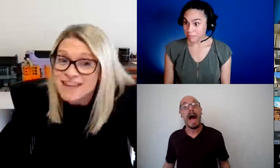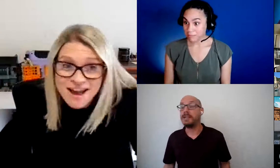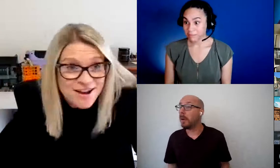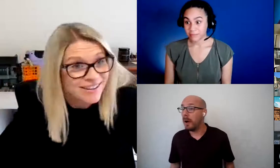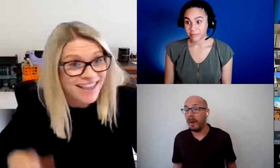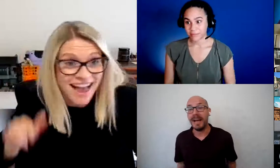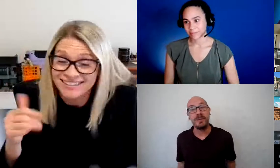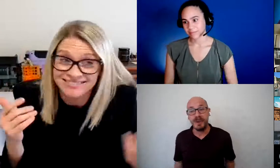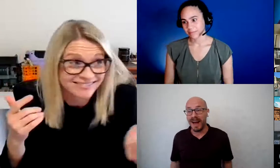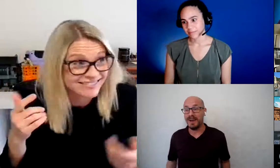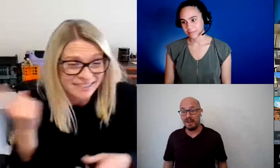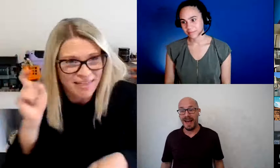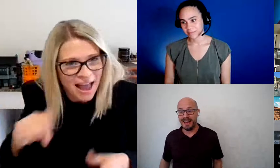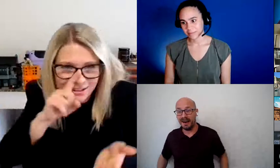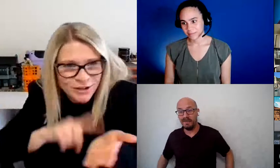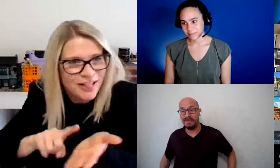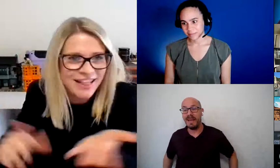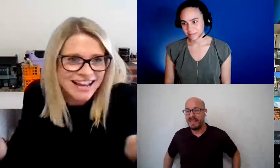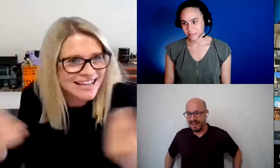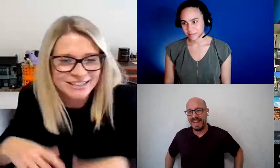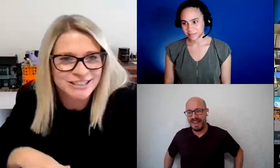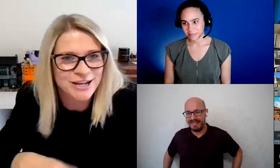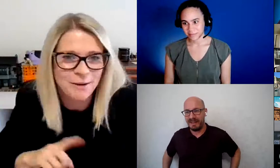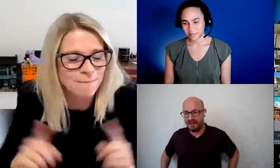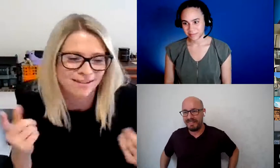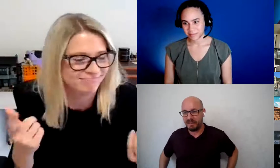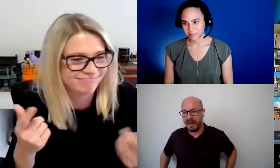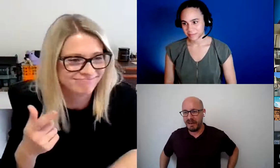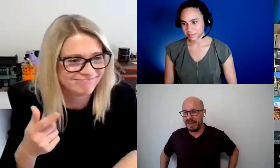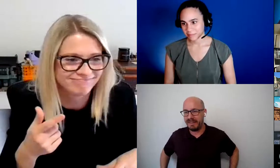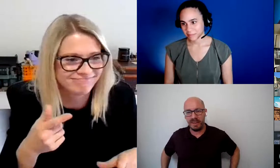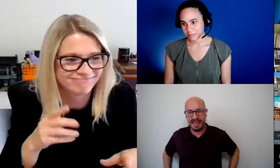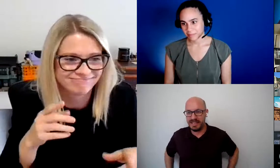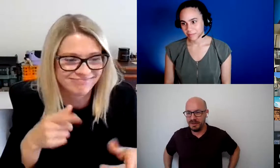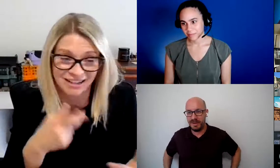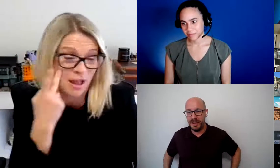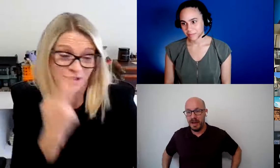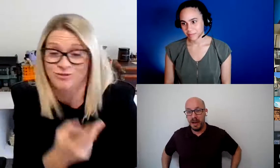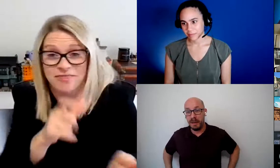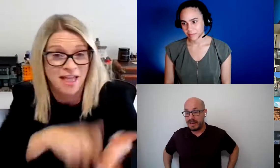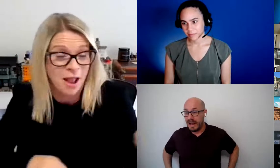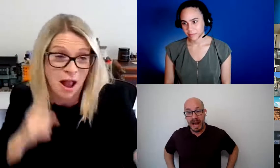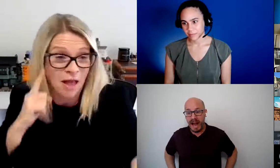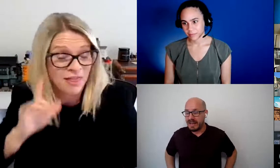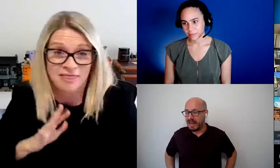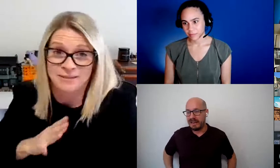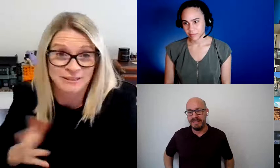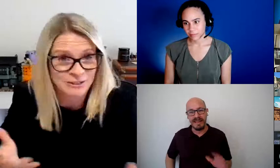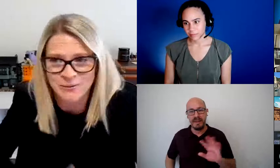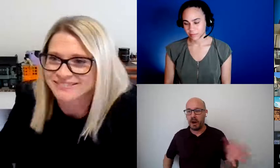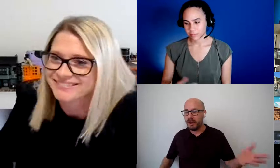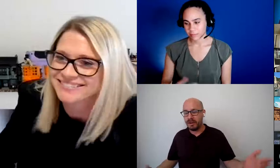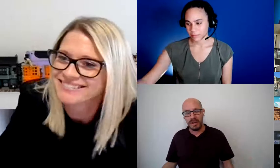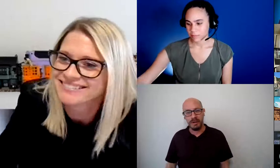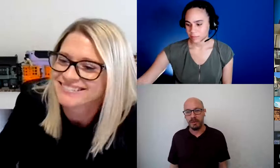I don't know. I do not know that. Yeah, that's definitely something I would need to look into. But yeah, I had seen the article and I